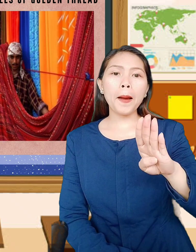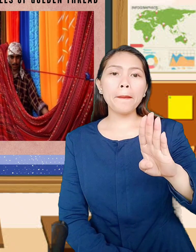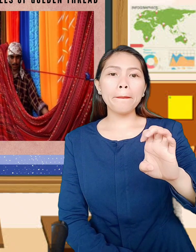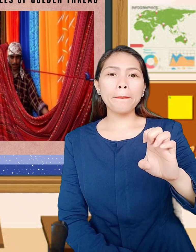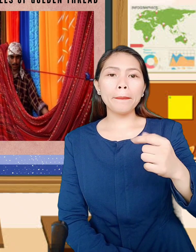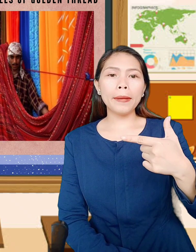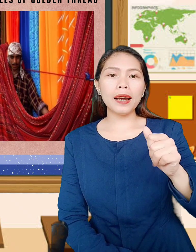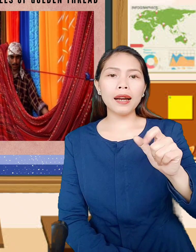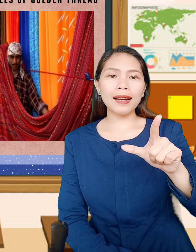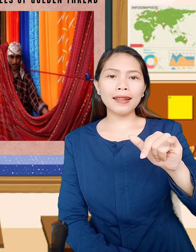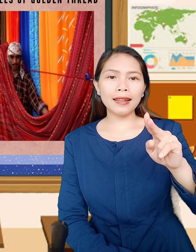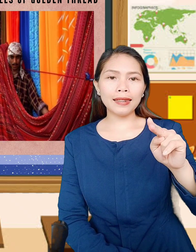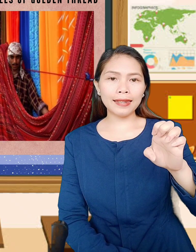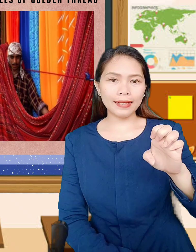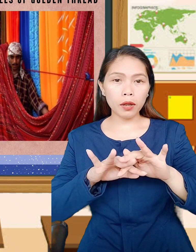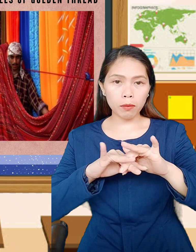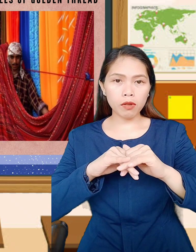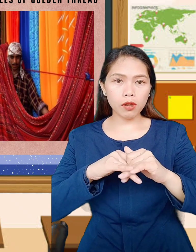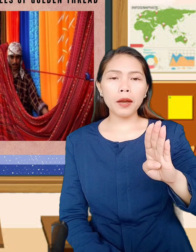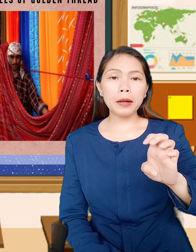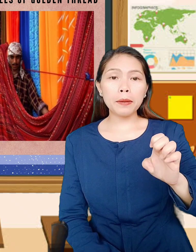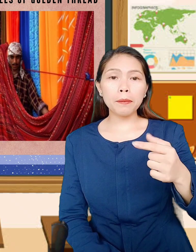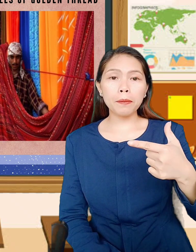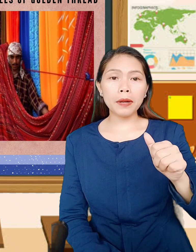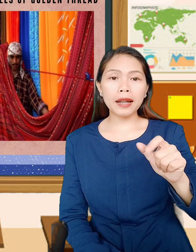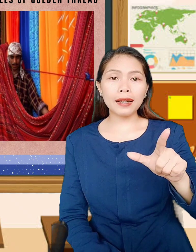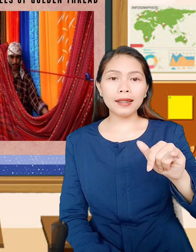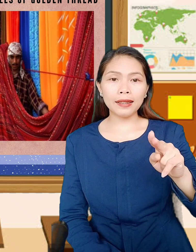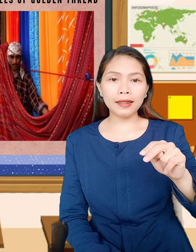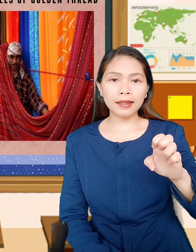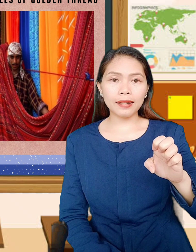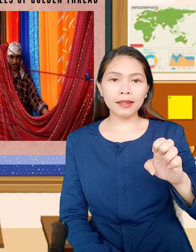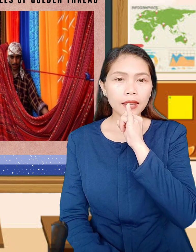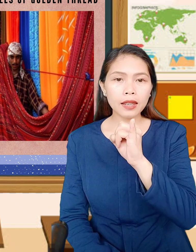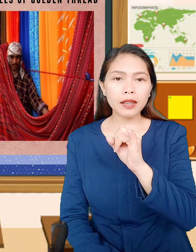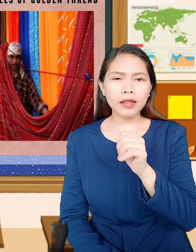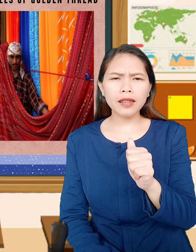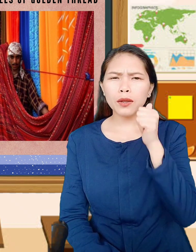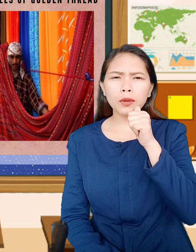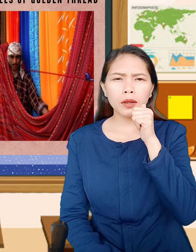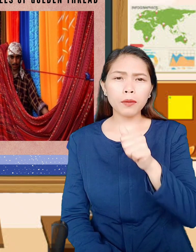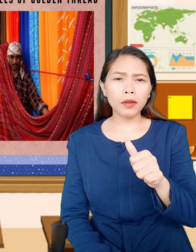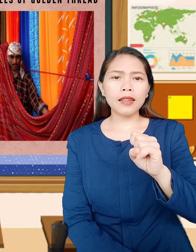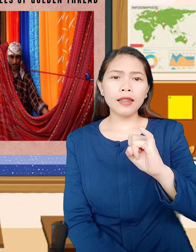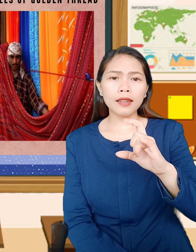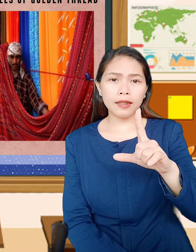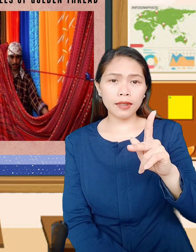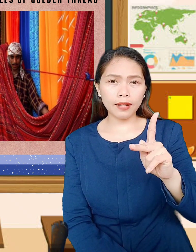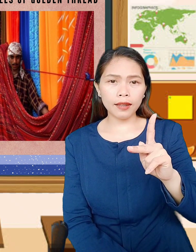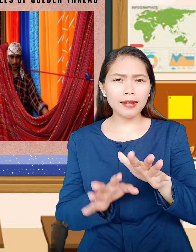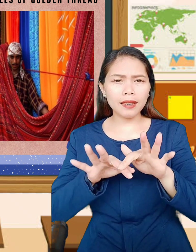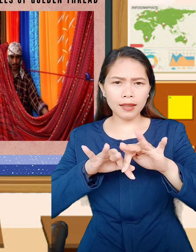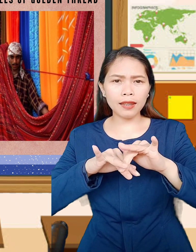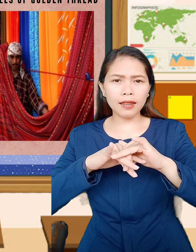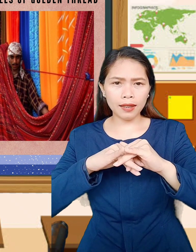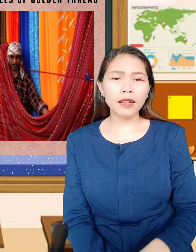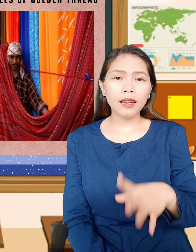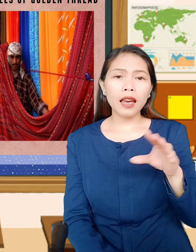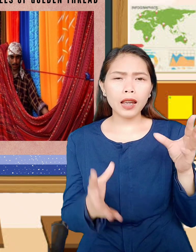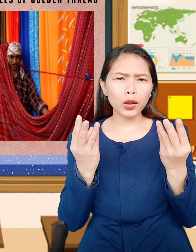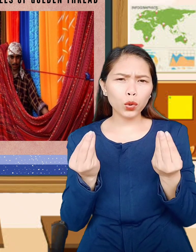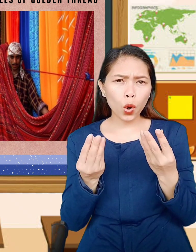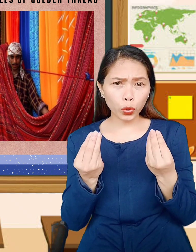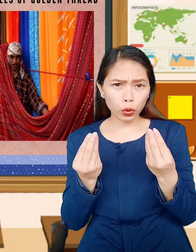Number 2. Bengalin webs. Bengalin is a woven silk and